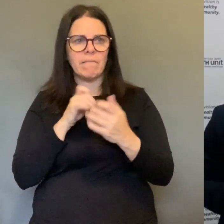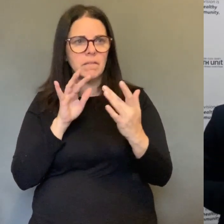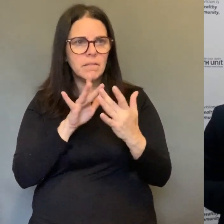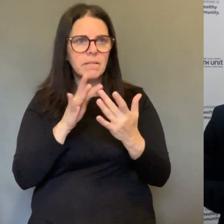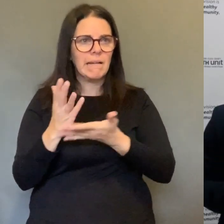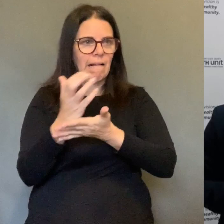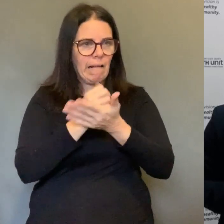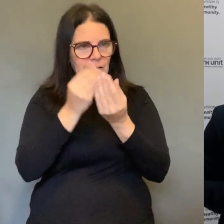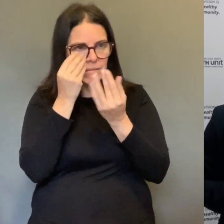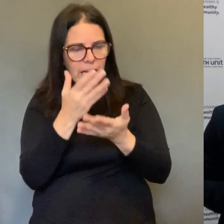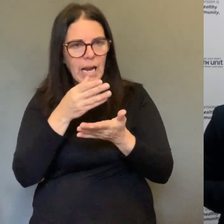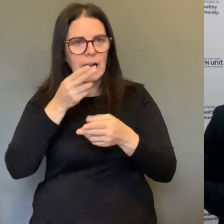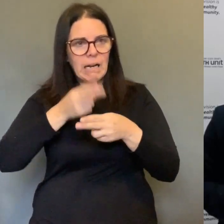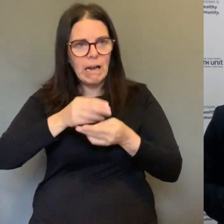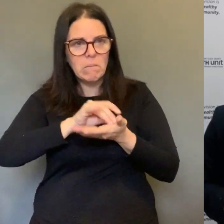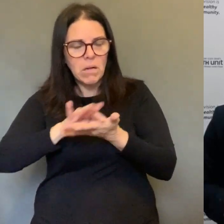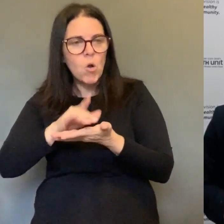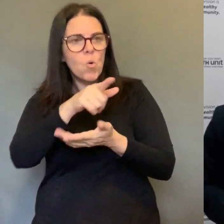priority of reporting back.